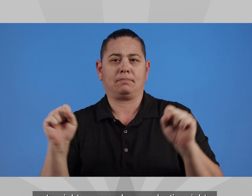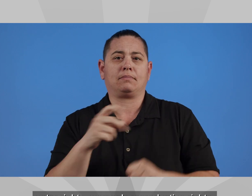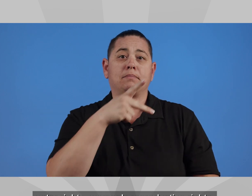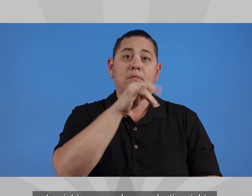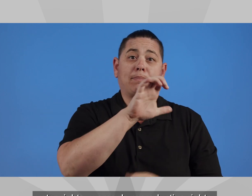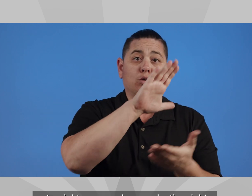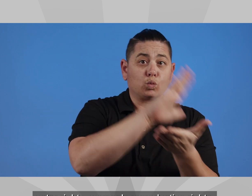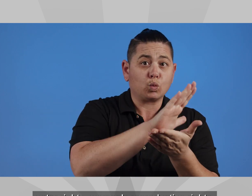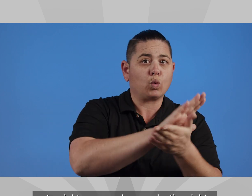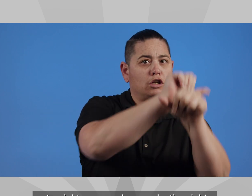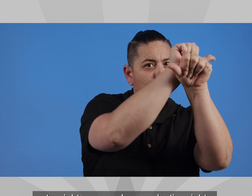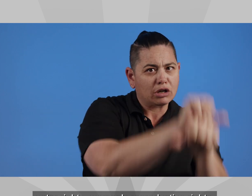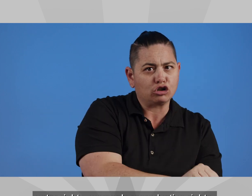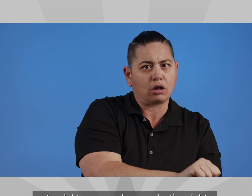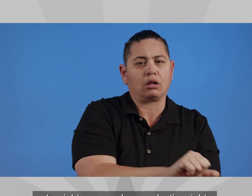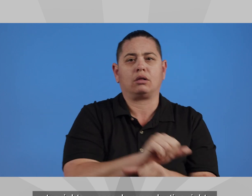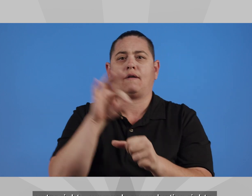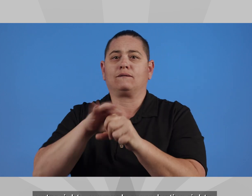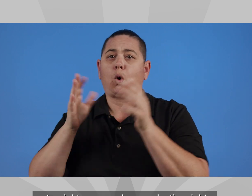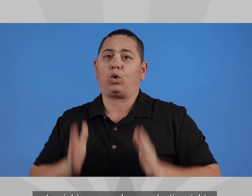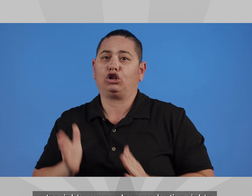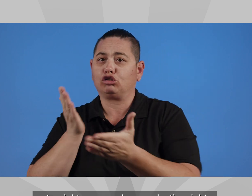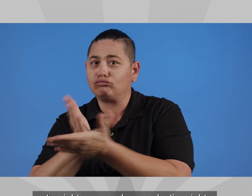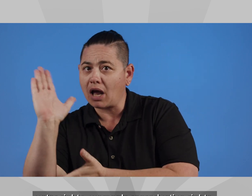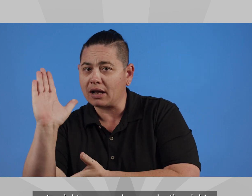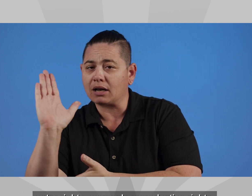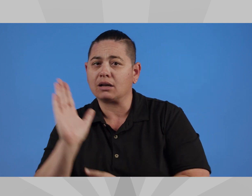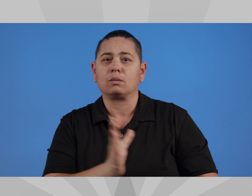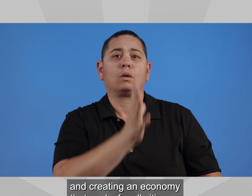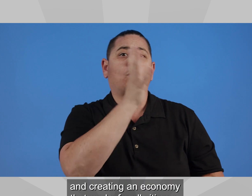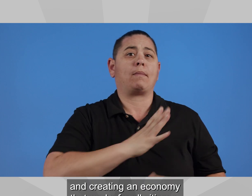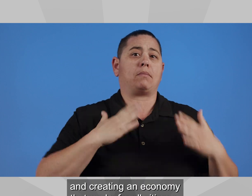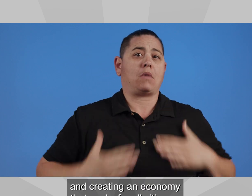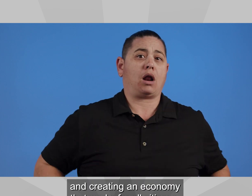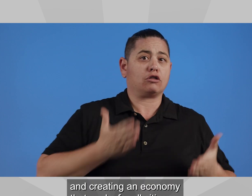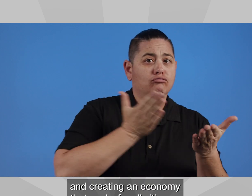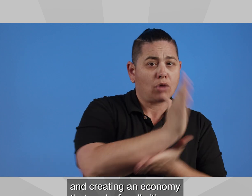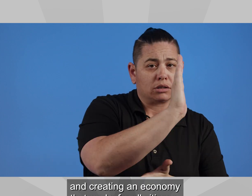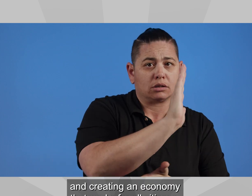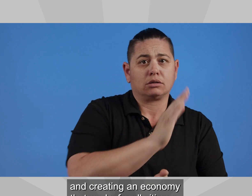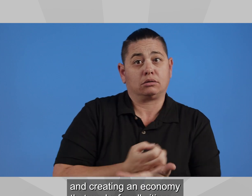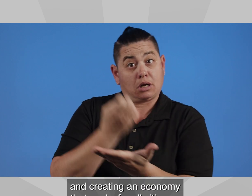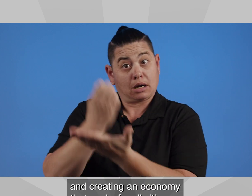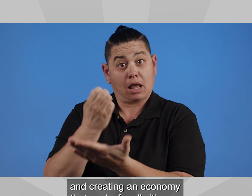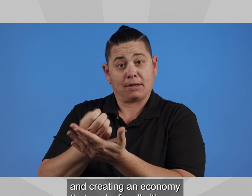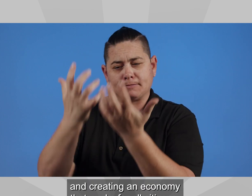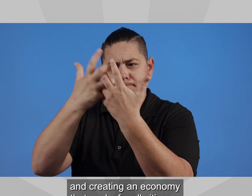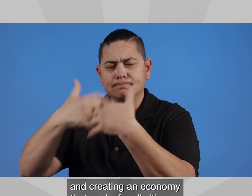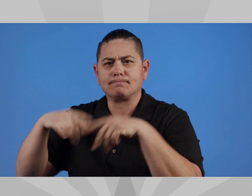voter rights, women's reproductive rights, and creating an economy that works for